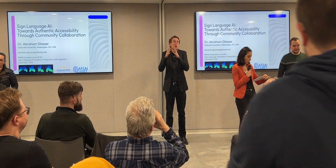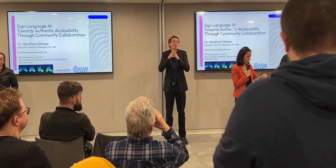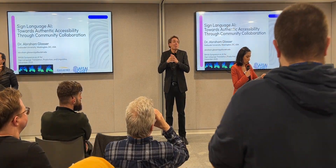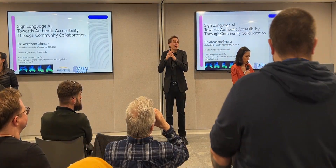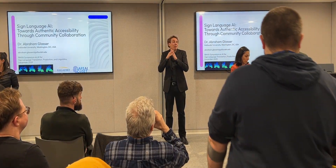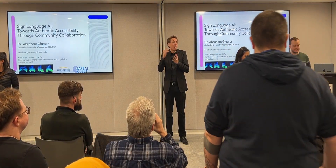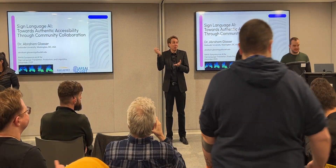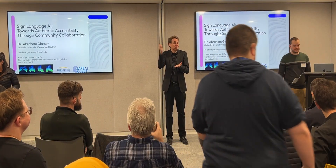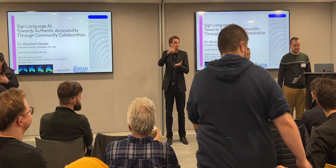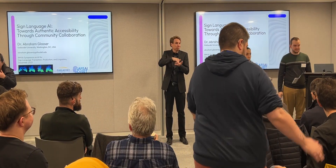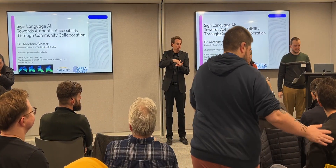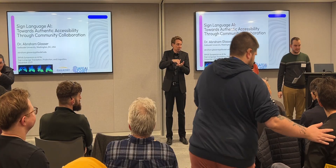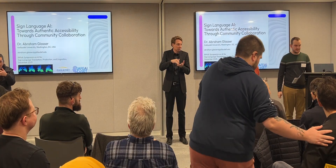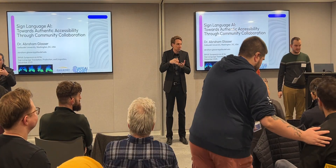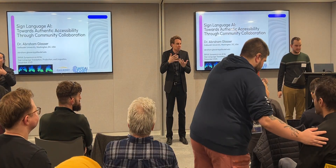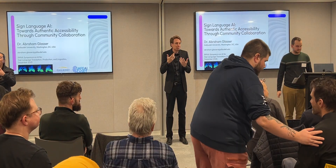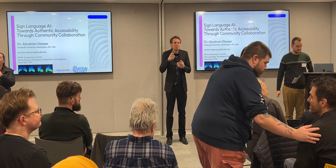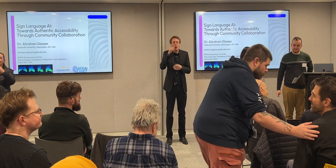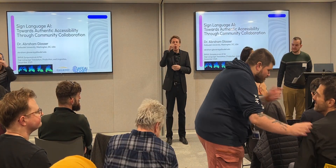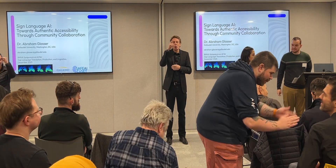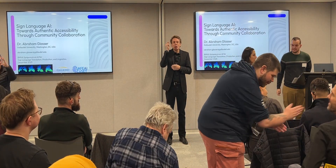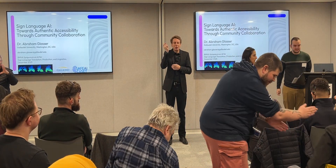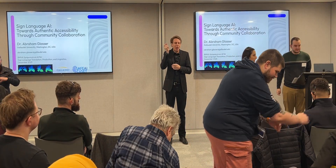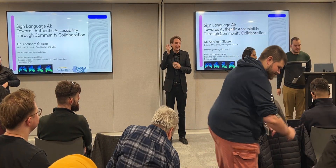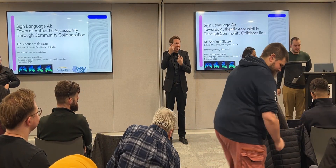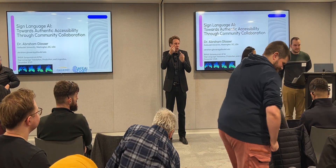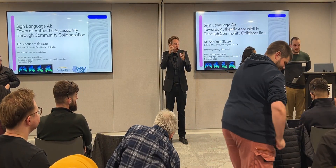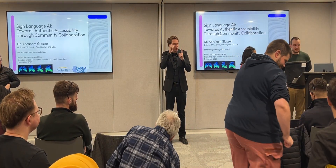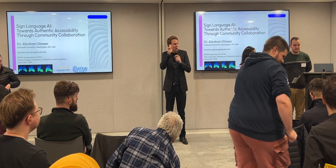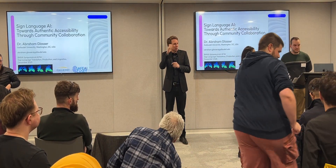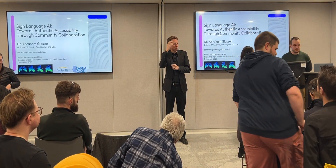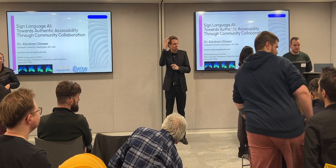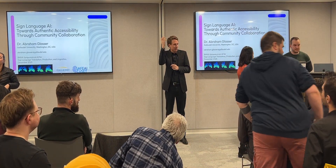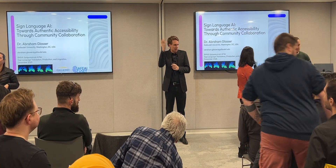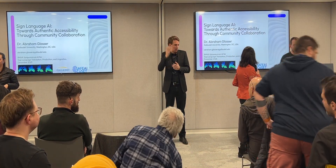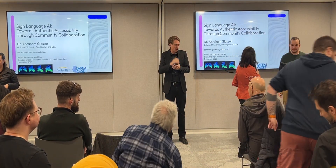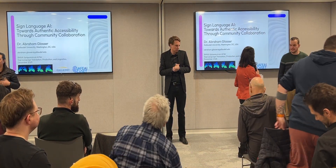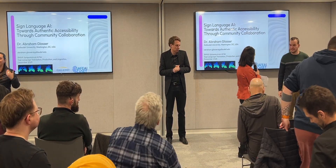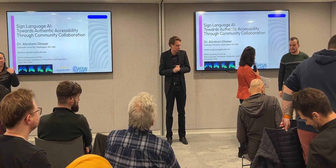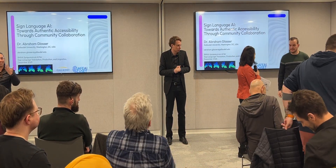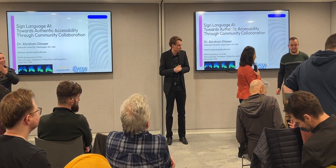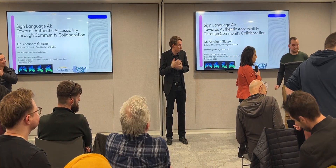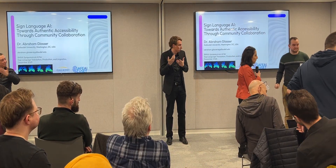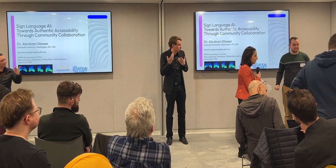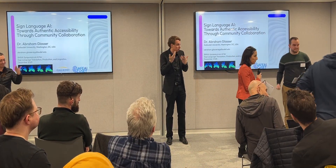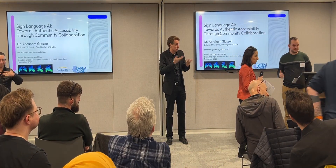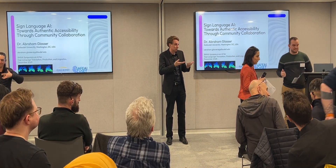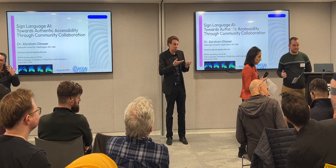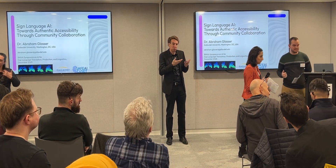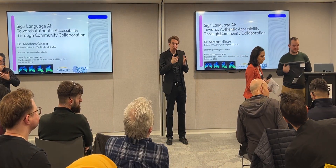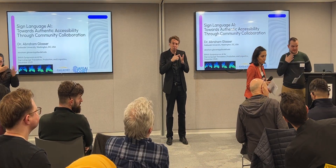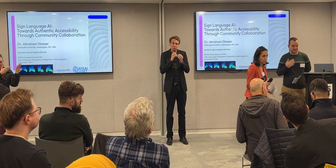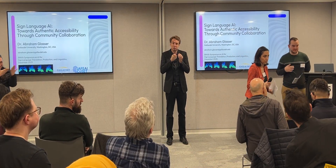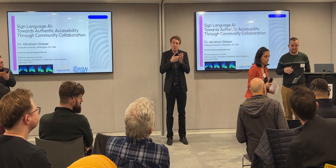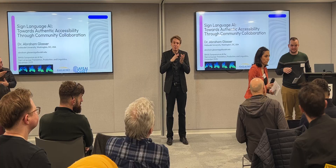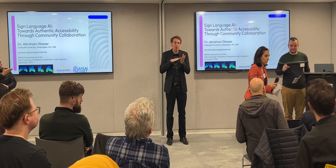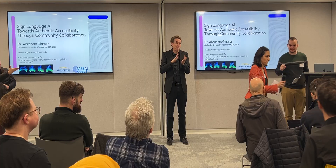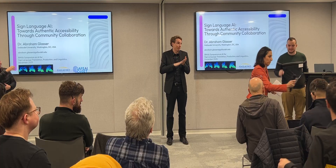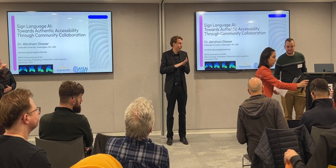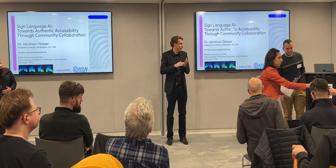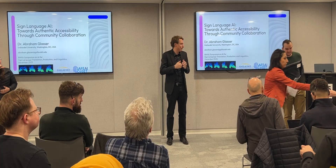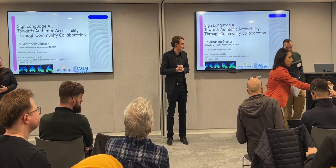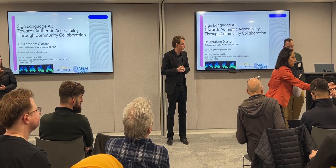assistant professor at Gallaudet University. Now I will hand it over to Abraham.